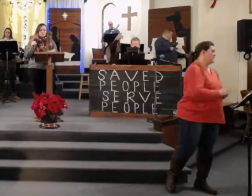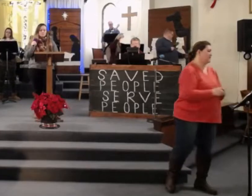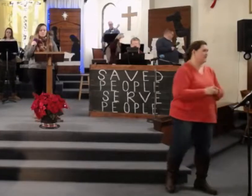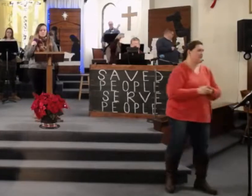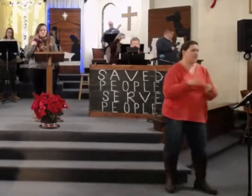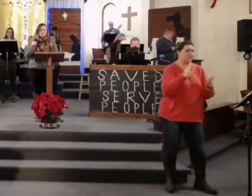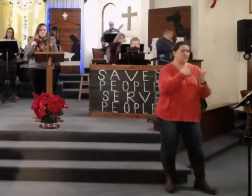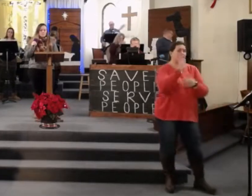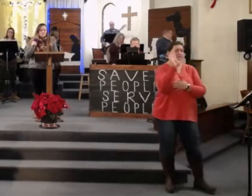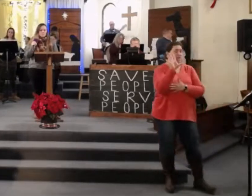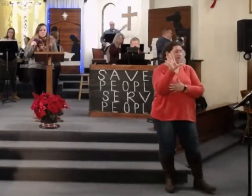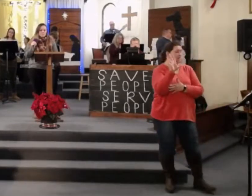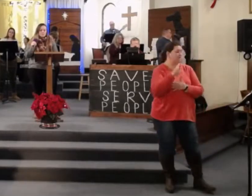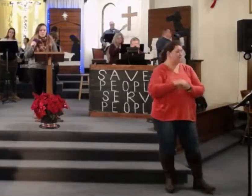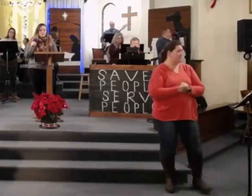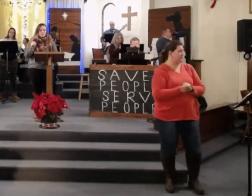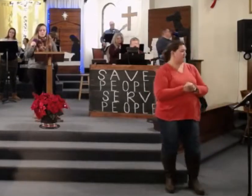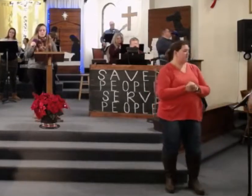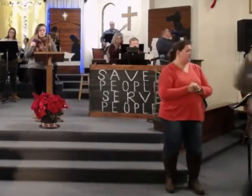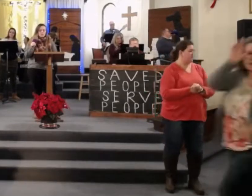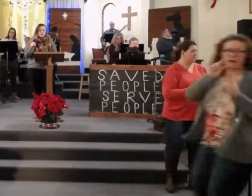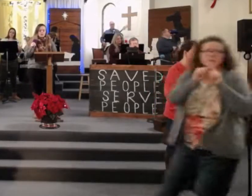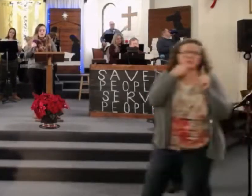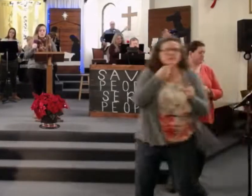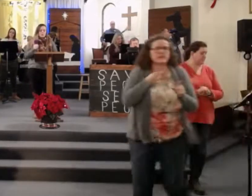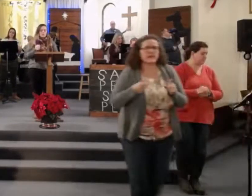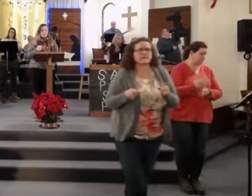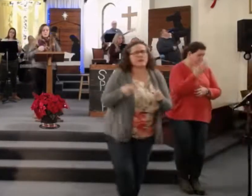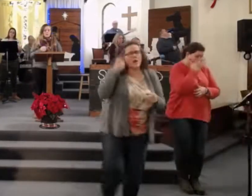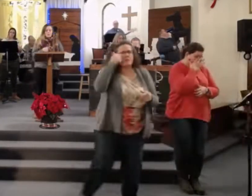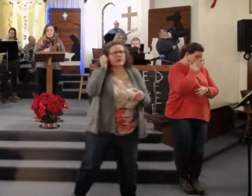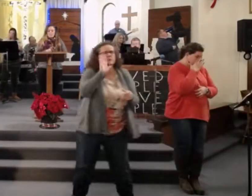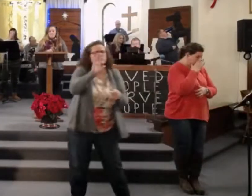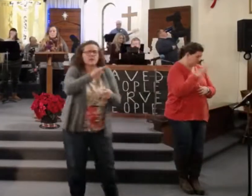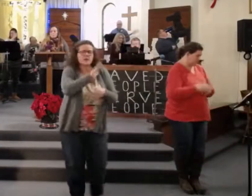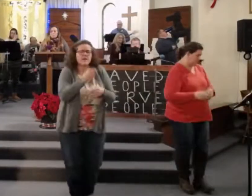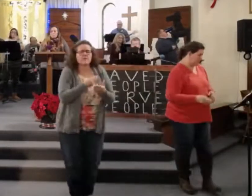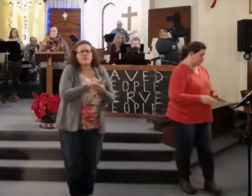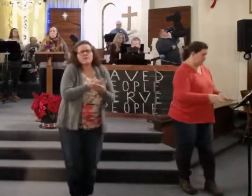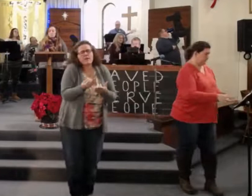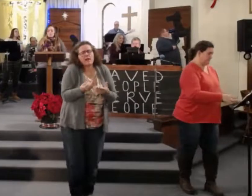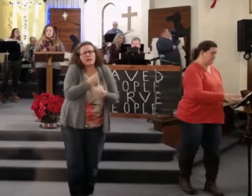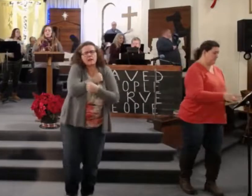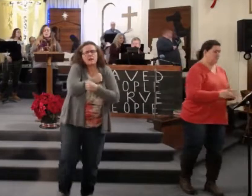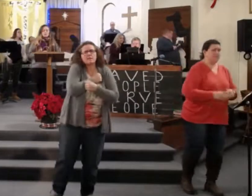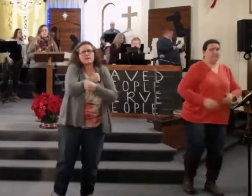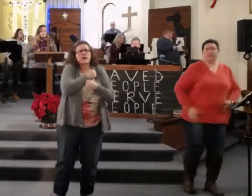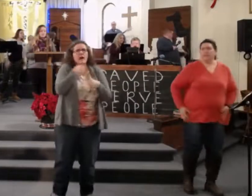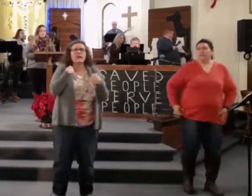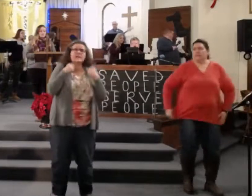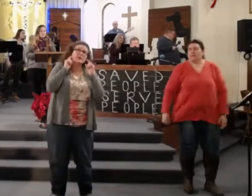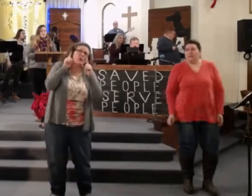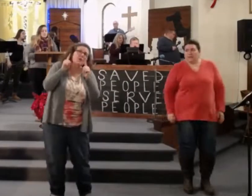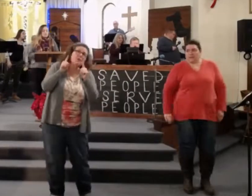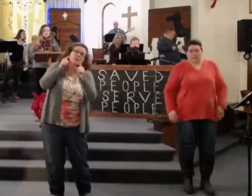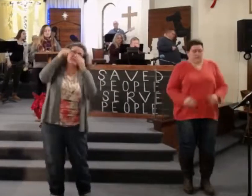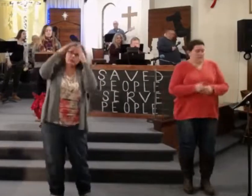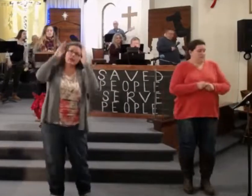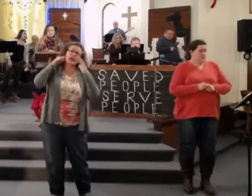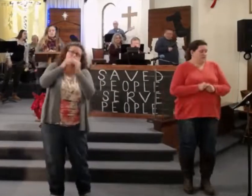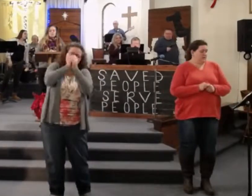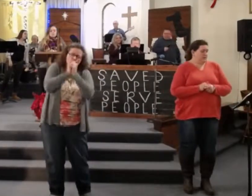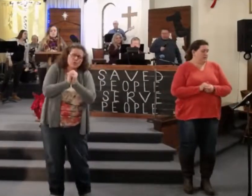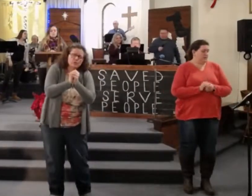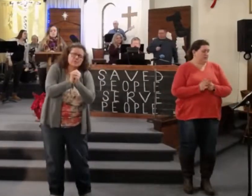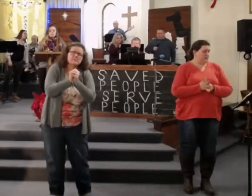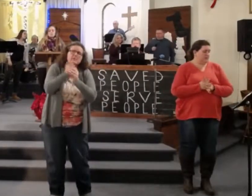Psalm 5 says this, because of your unfailing love, I can enter your house. I will worship at your temple